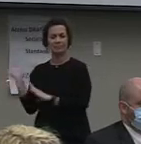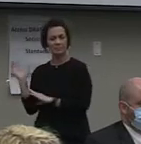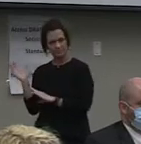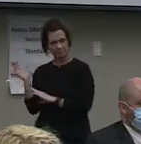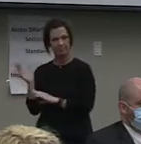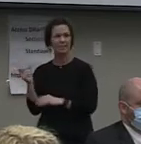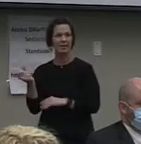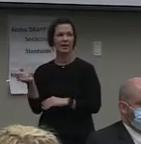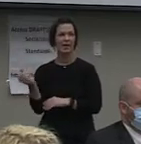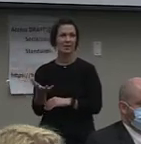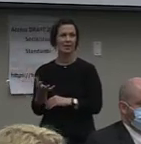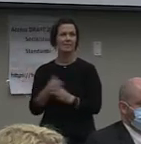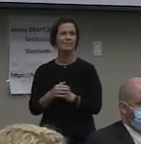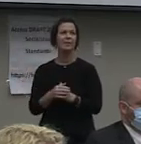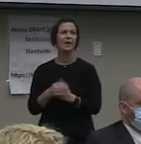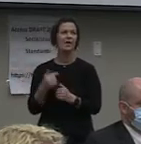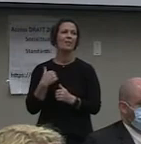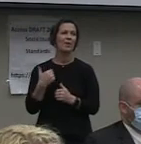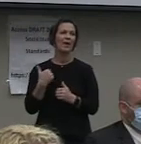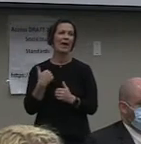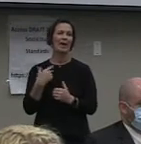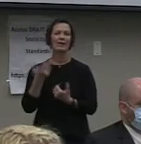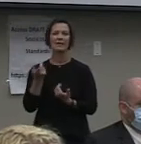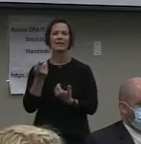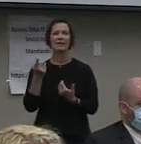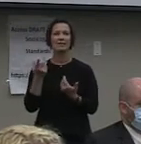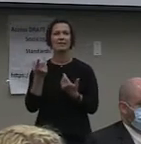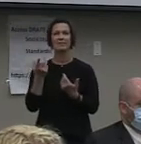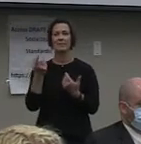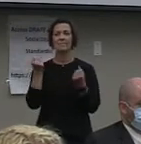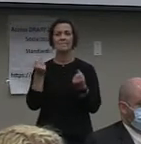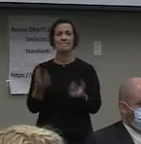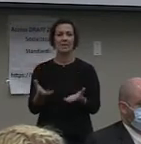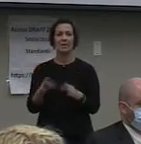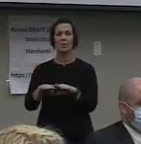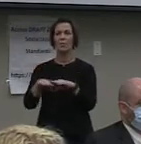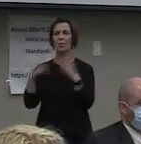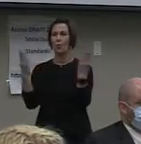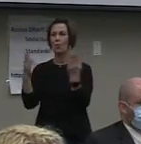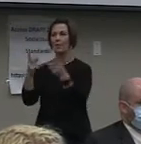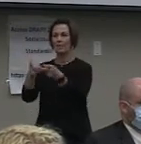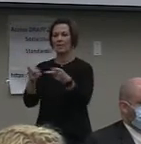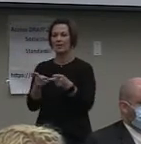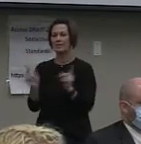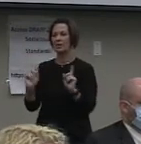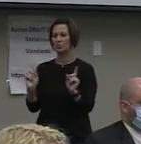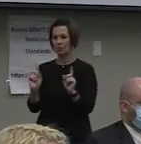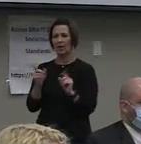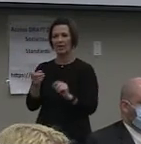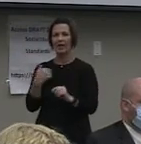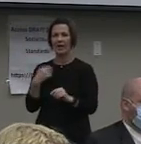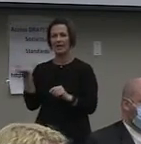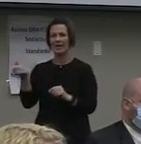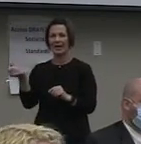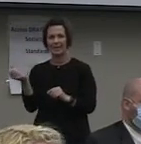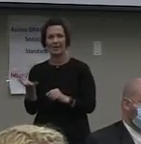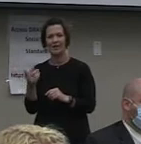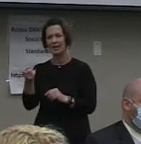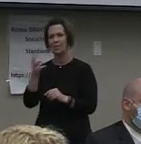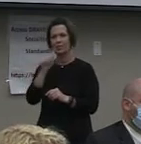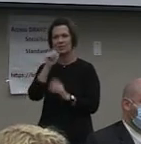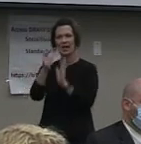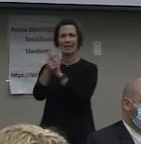under Huey and Earl Long, we had wide open gambling in many parishes in our state. In places like Jefferson Parish, you had